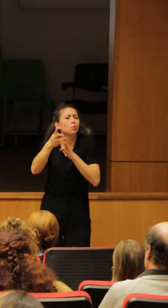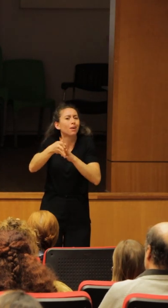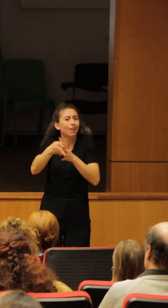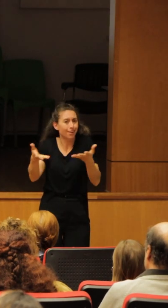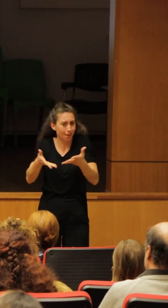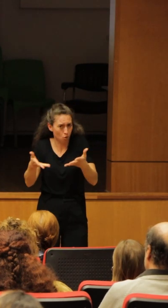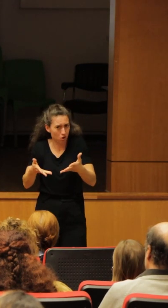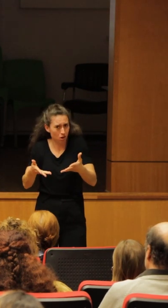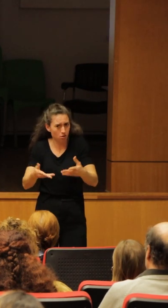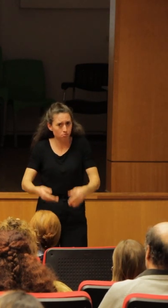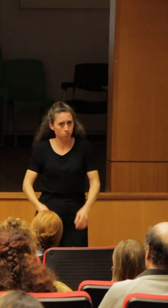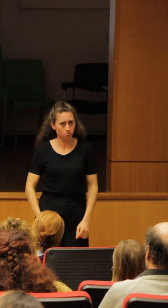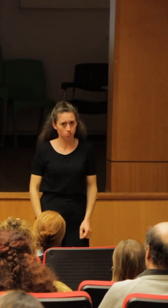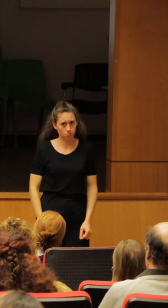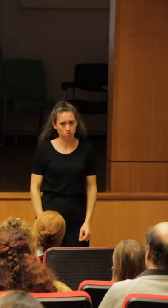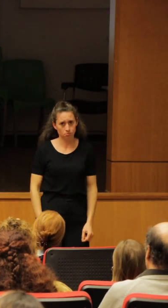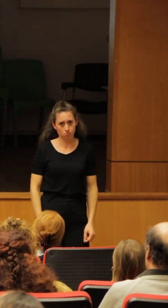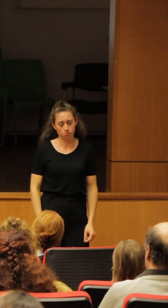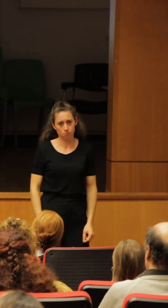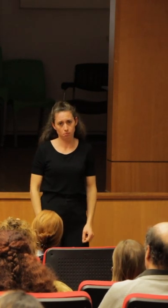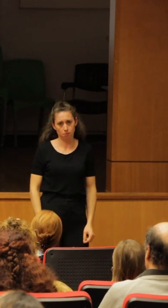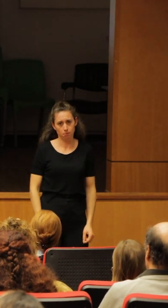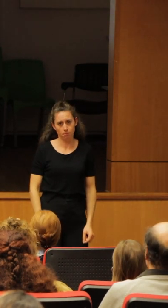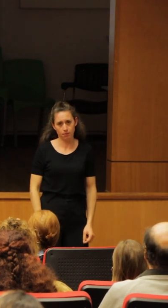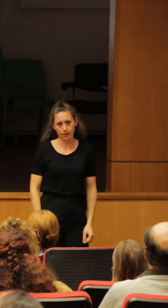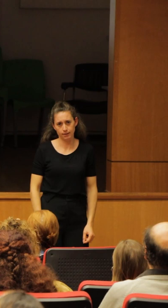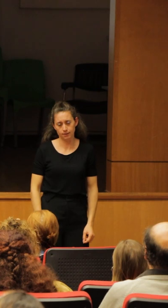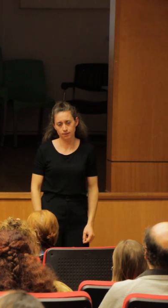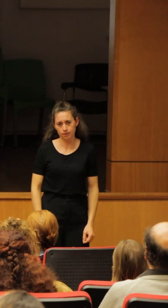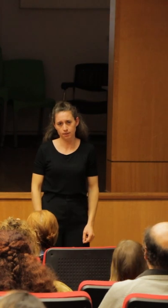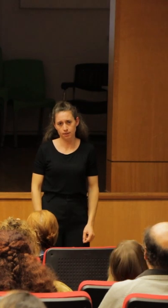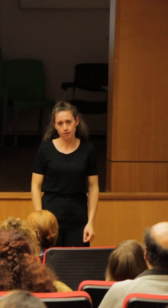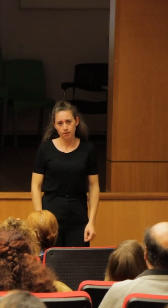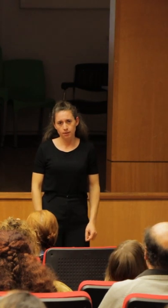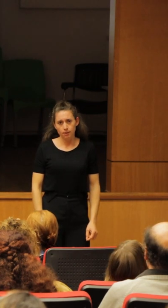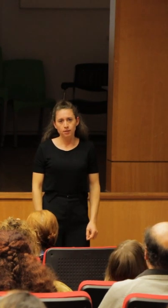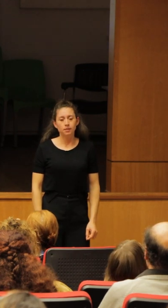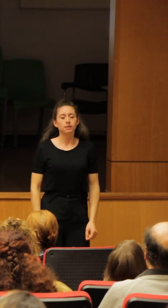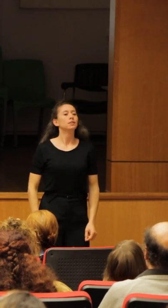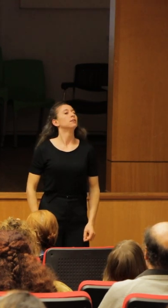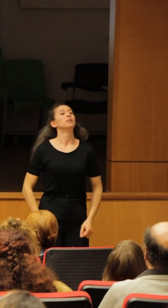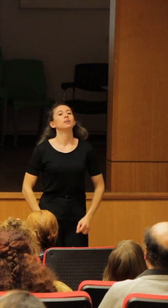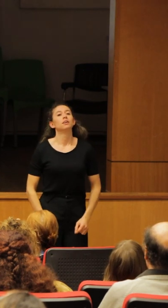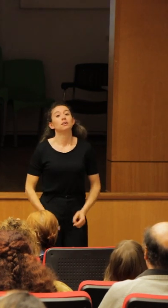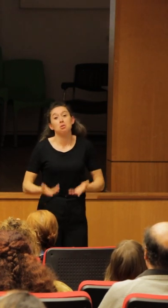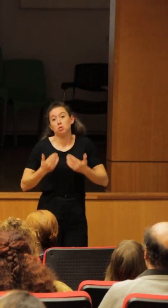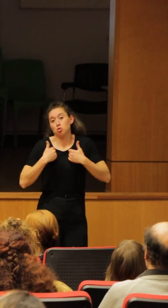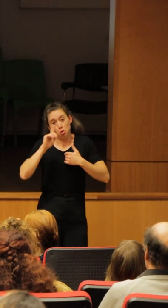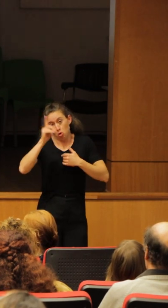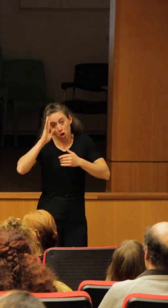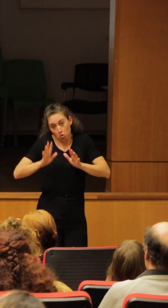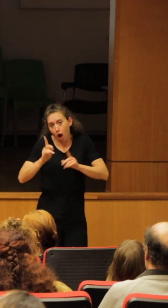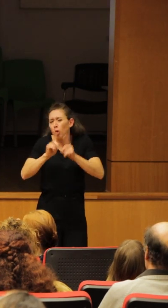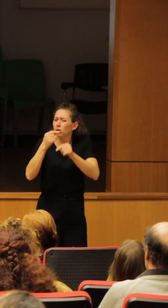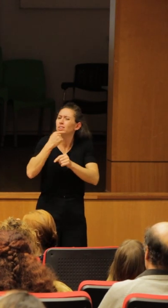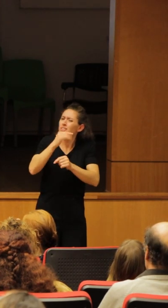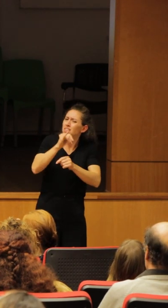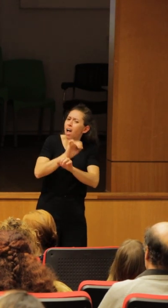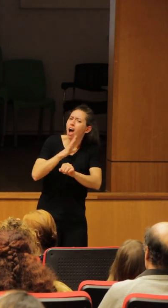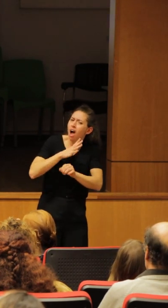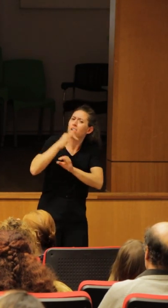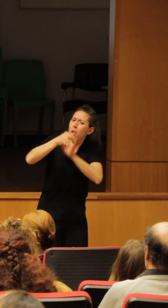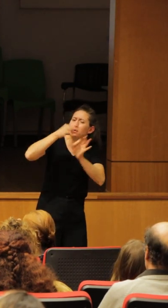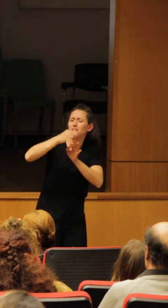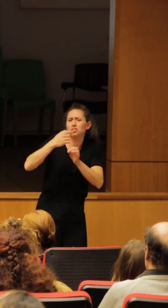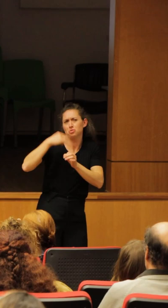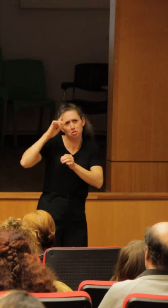so. People who say they have explanation, then they have another explanation next day. That means that they don't have explanation. Yo no lo creo. Hay gente que dice que puede haber una explicación,